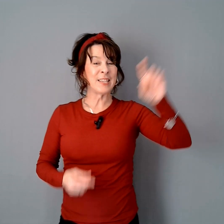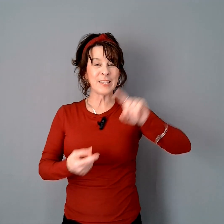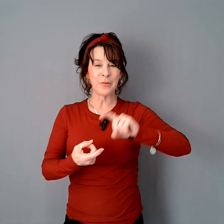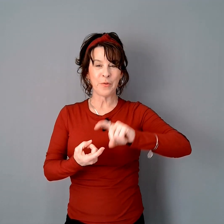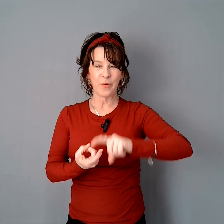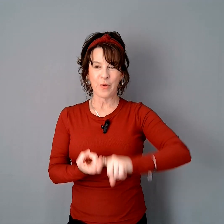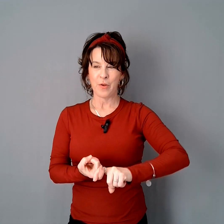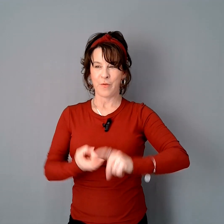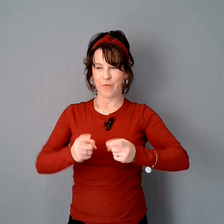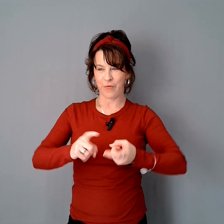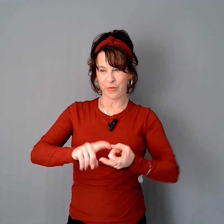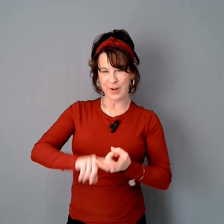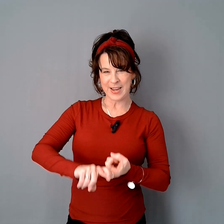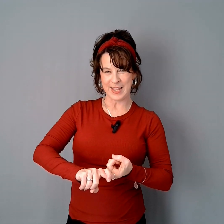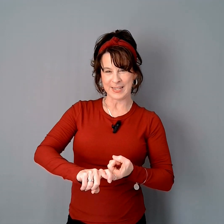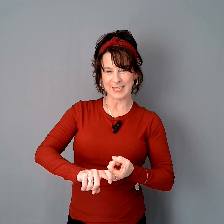his friends